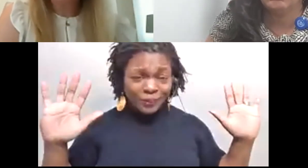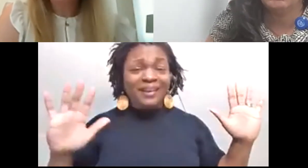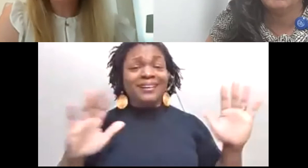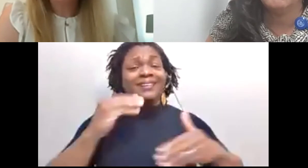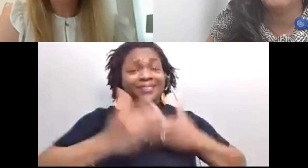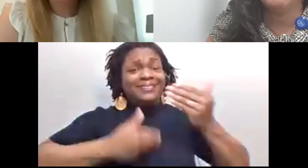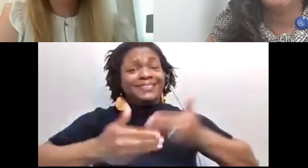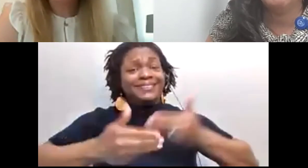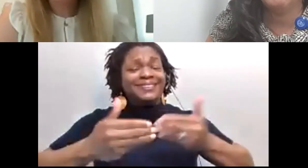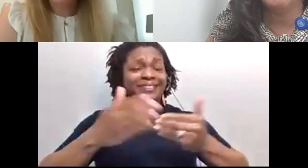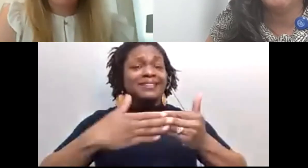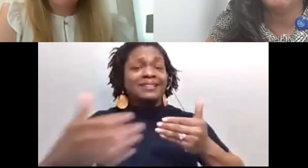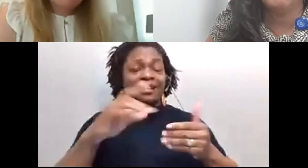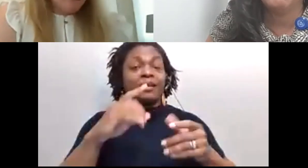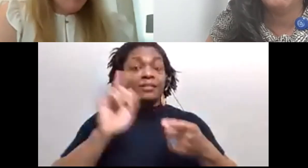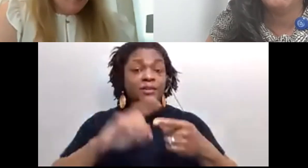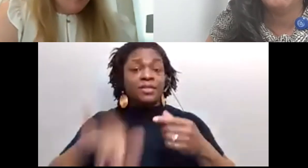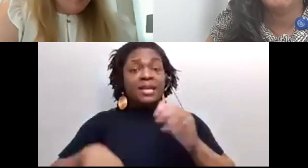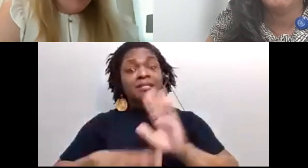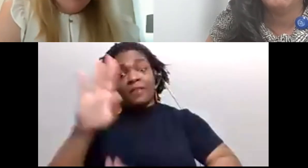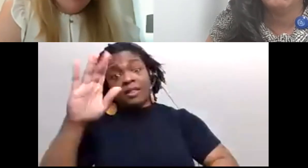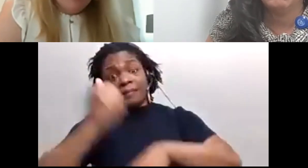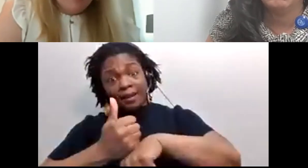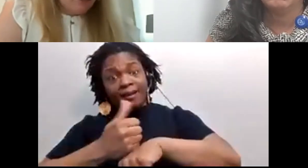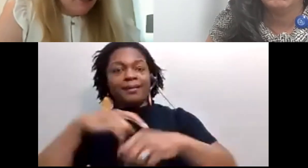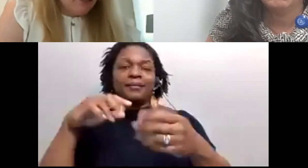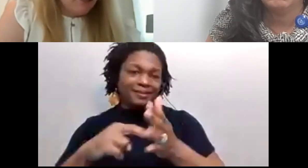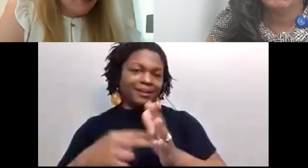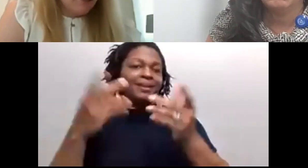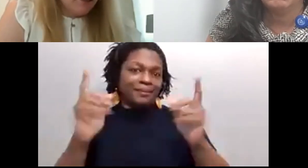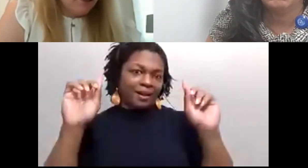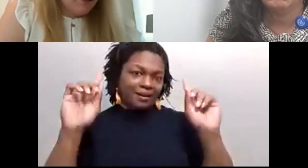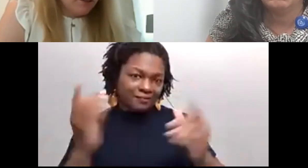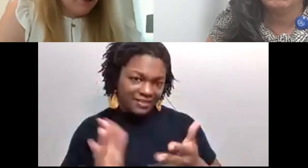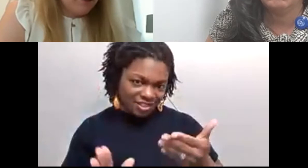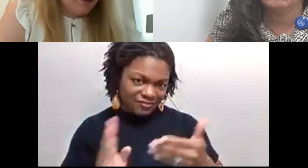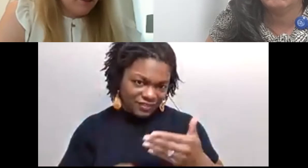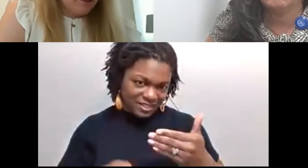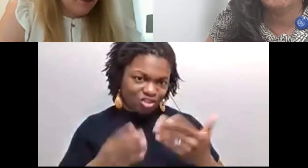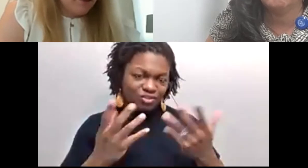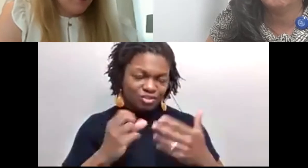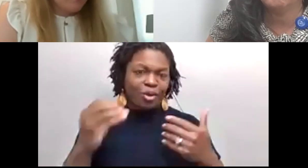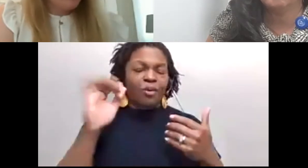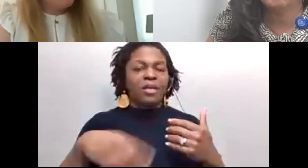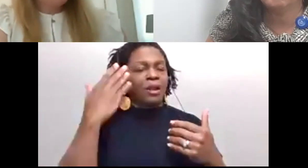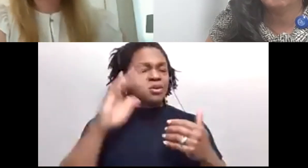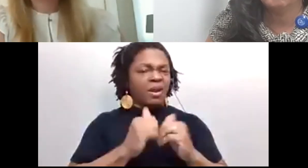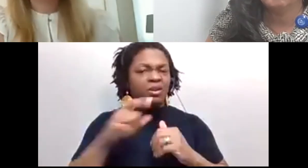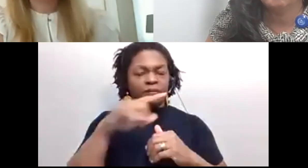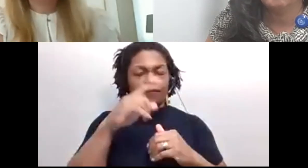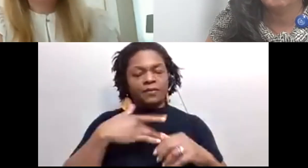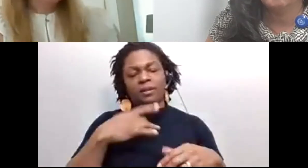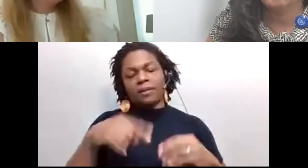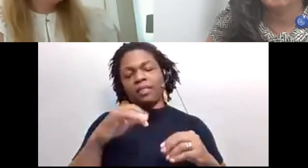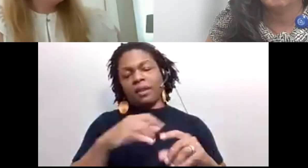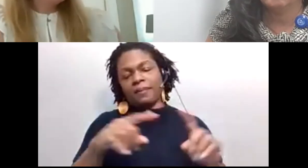is it really like done. And so just a suggestion, I don't know how the group feels about it, but I love to